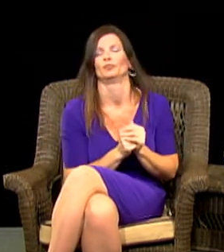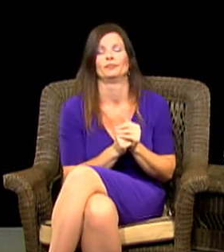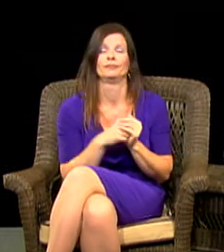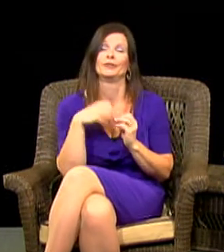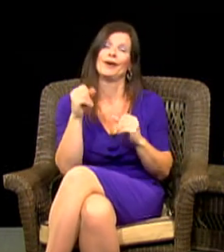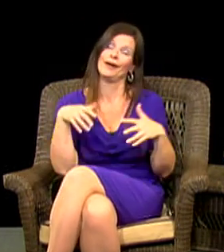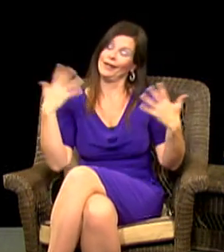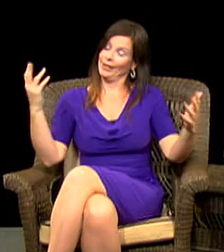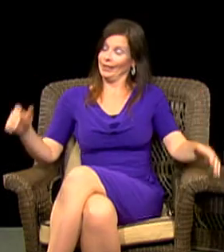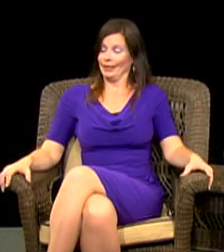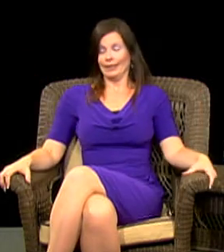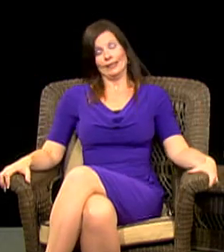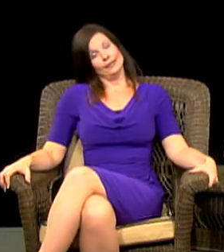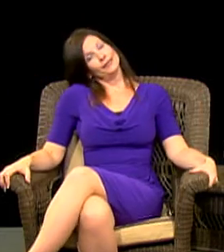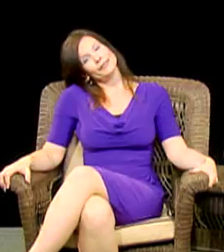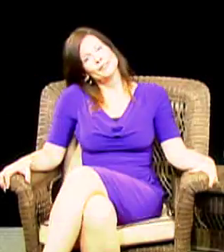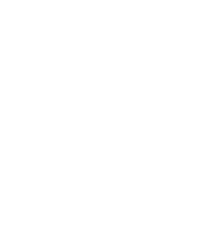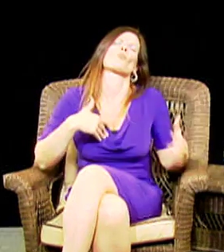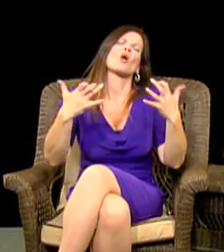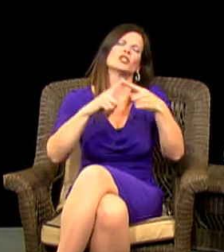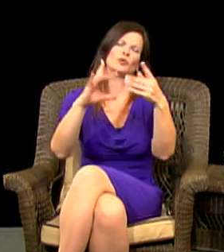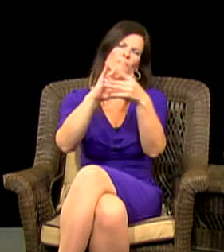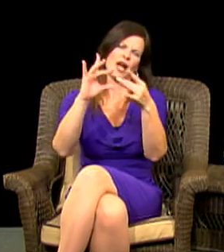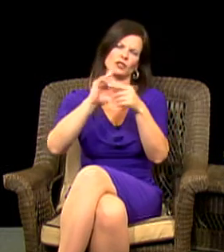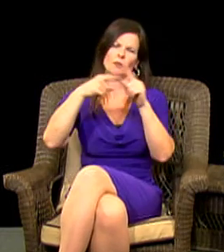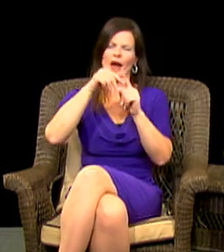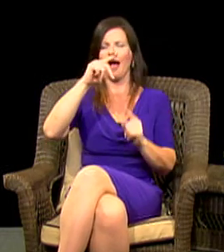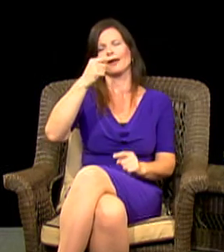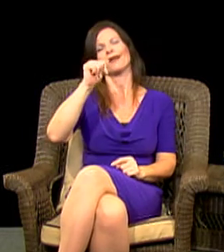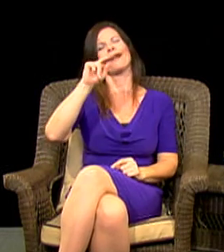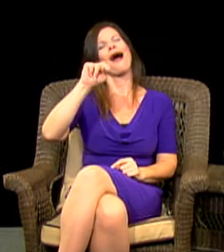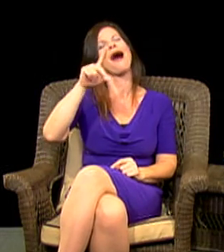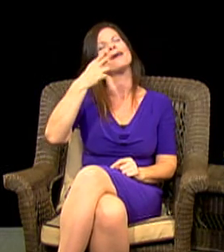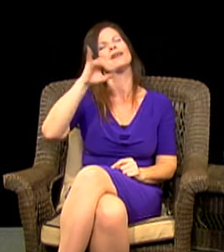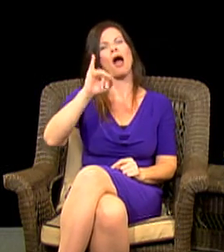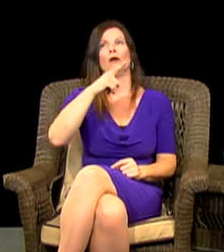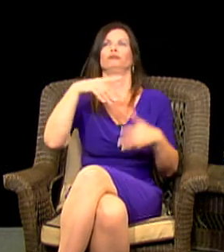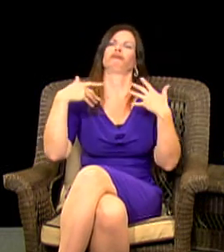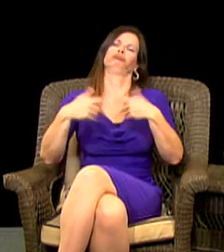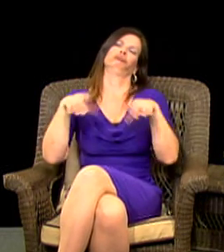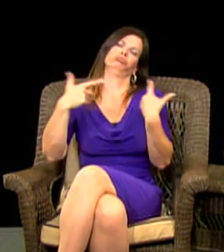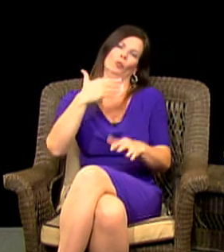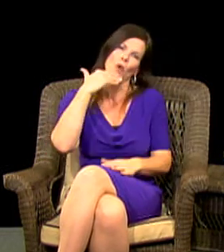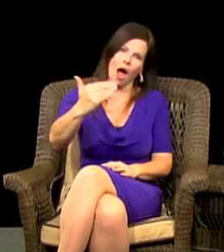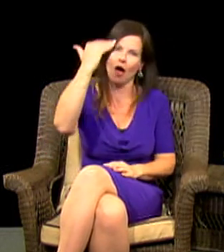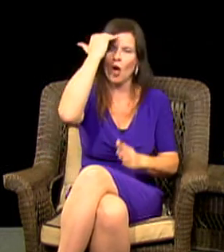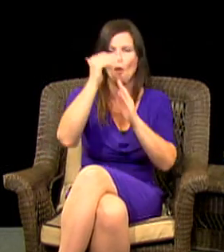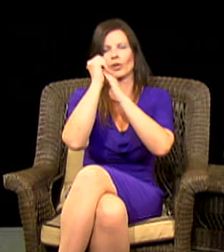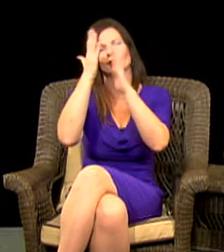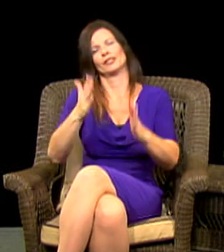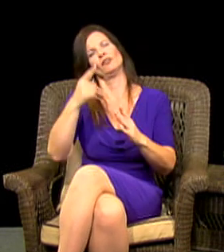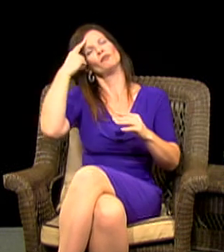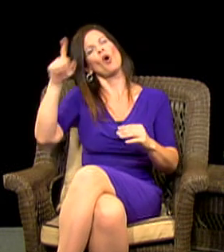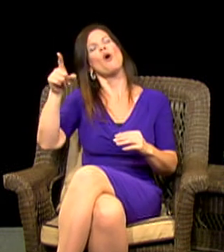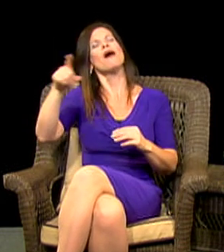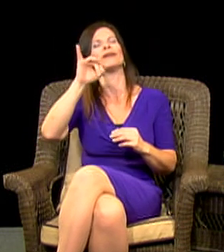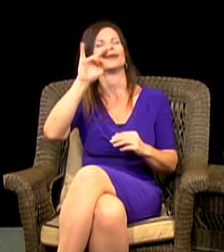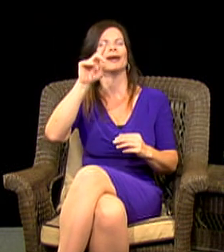believe, what all the issues are, and it's just so complicated. And I wanted to mention, as you know, a very famous